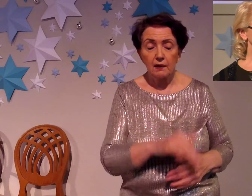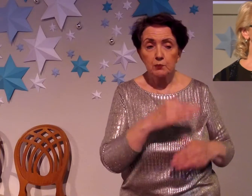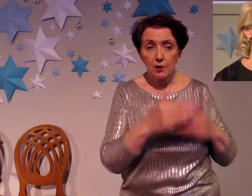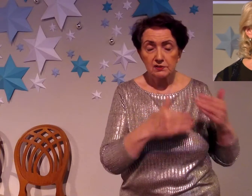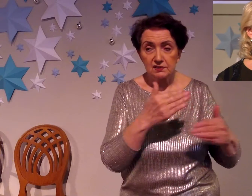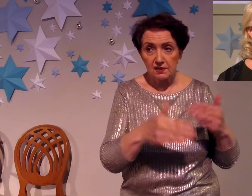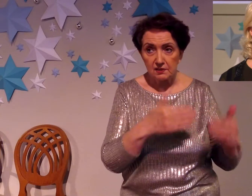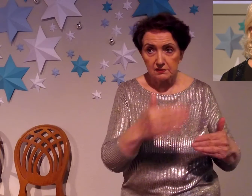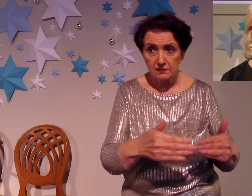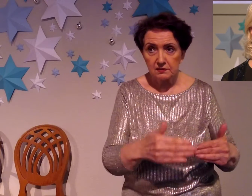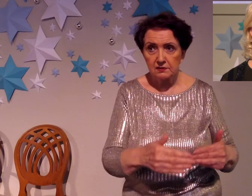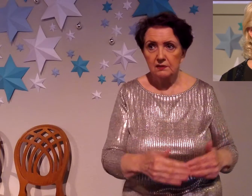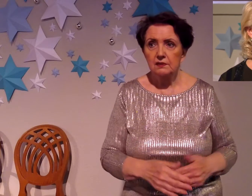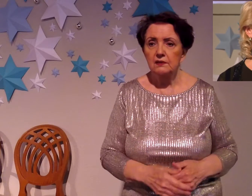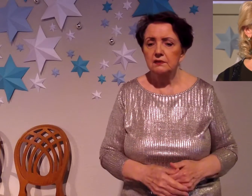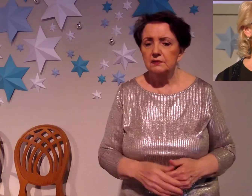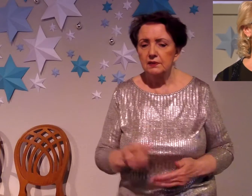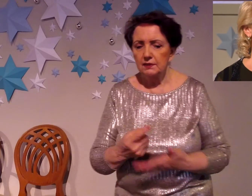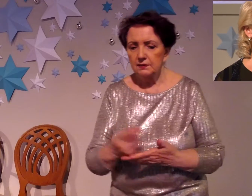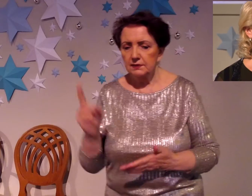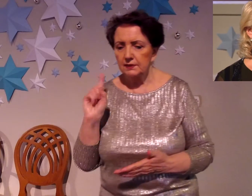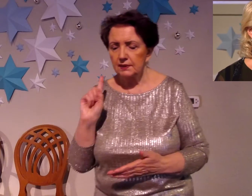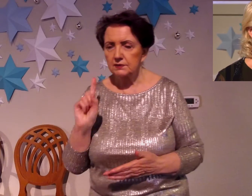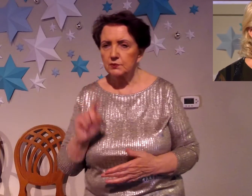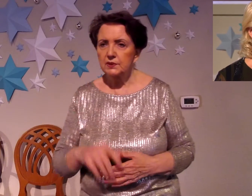through this past week, that